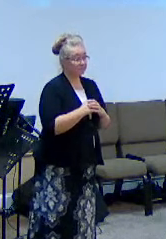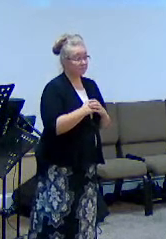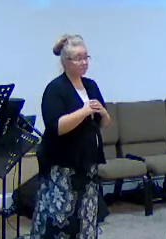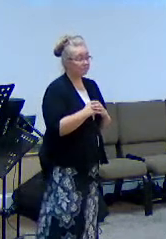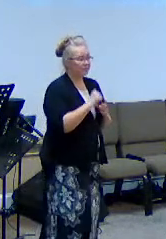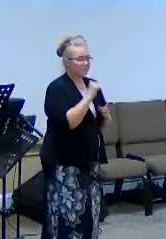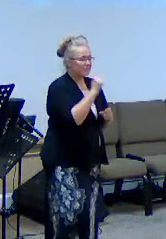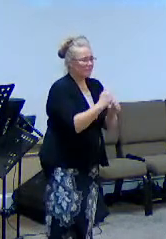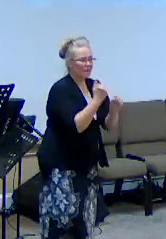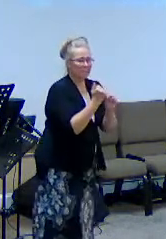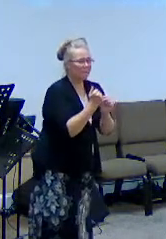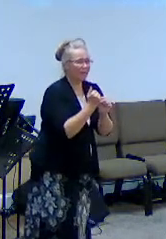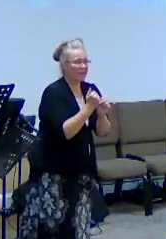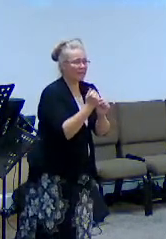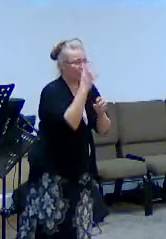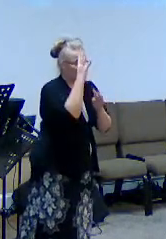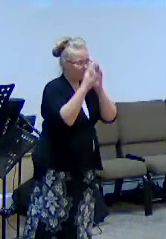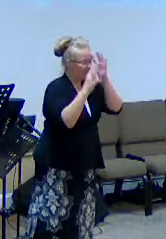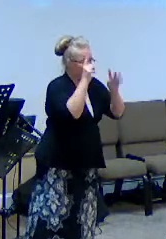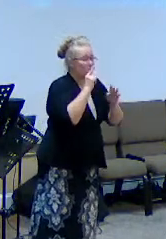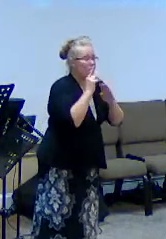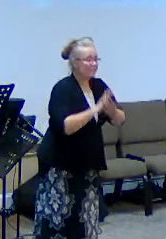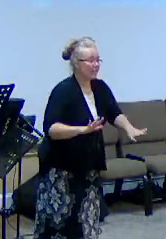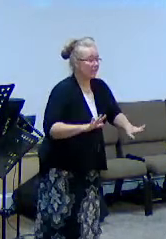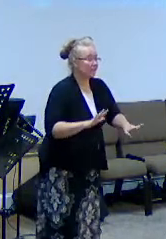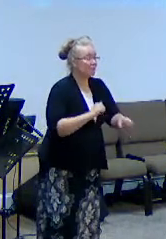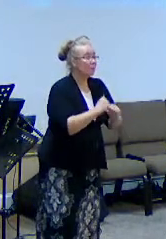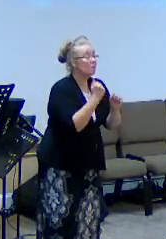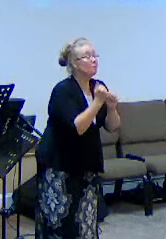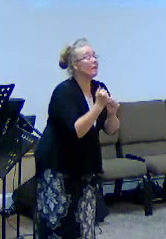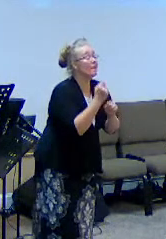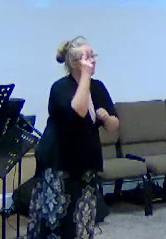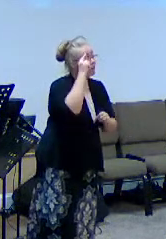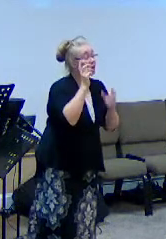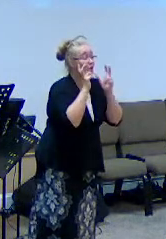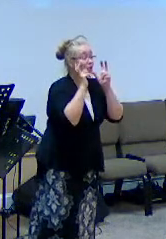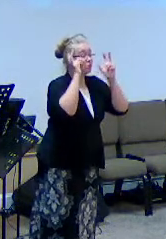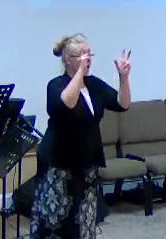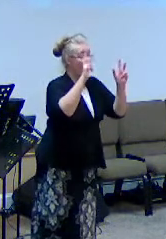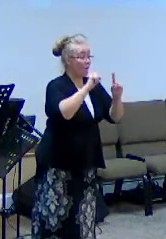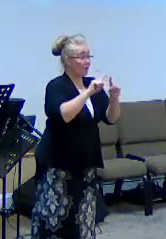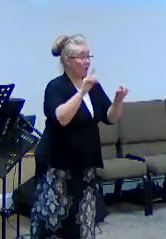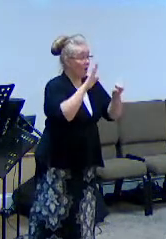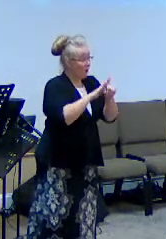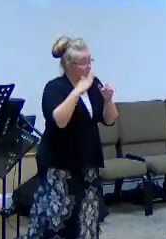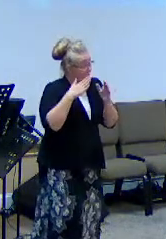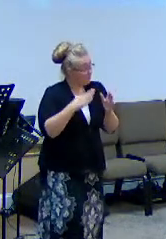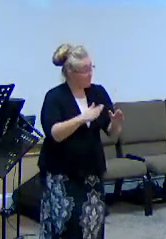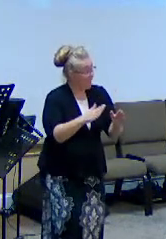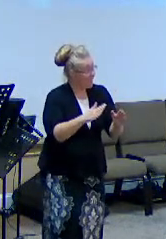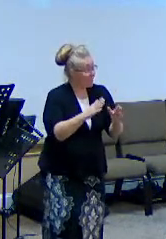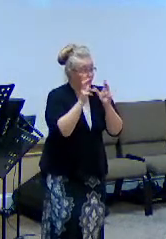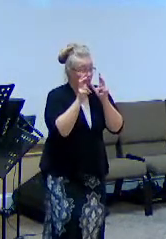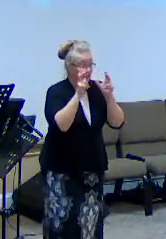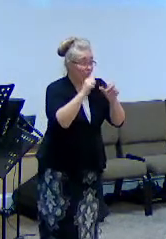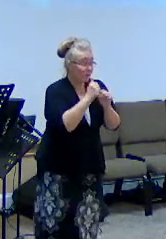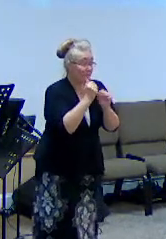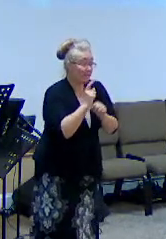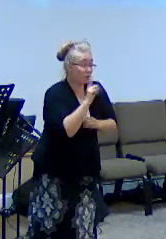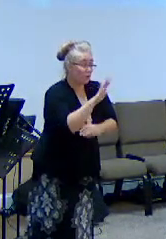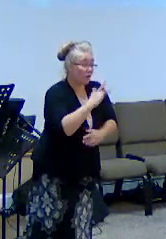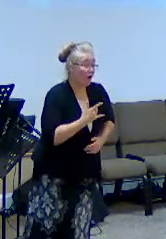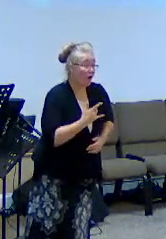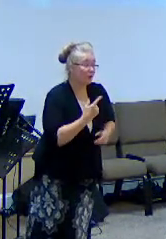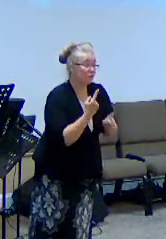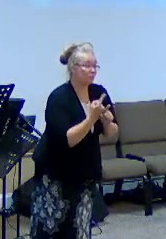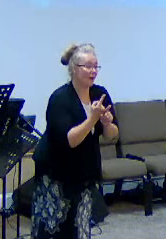We're not created for silence. We're created for a shout. But when on your way to your shout, make sure your heart's right.